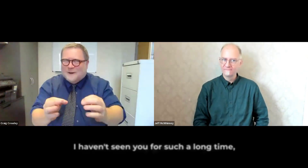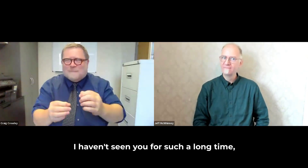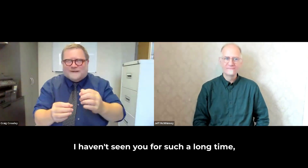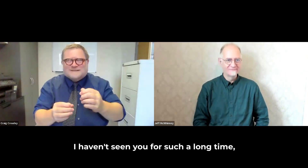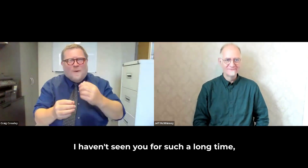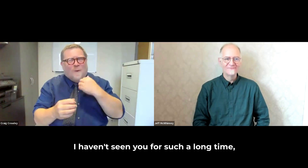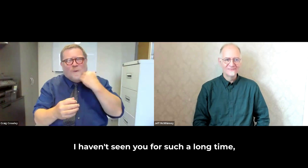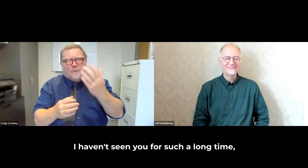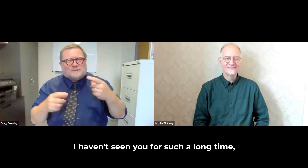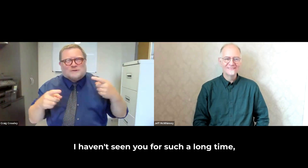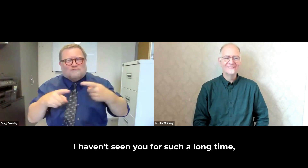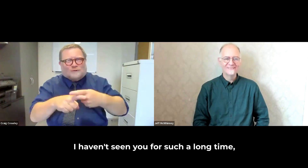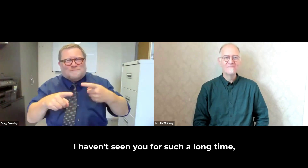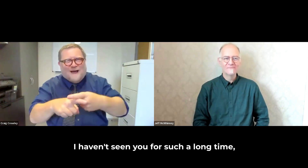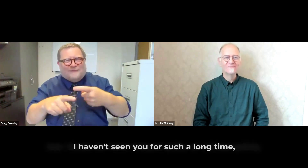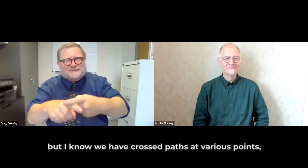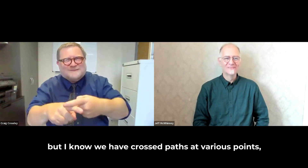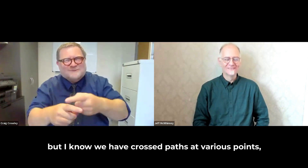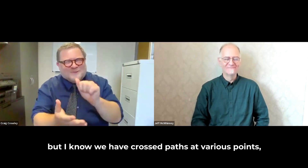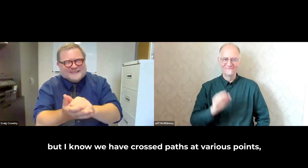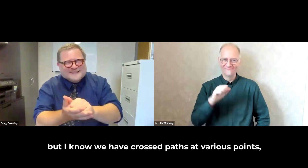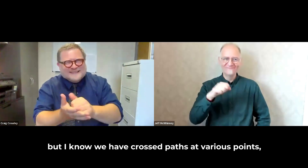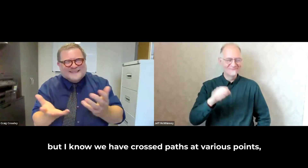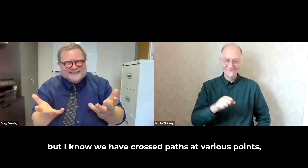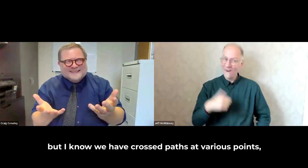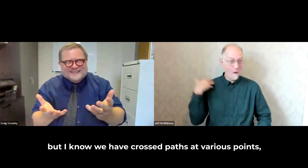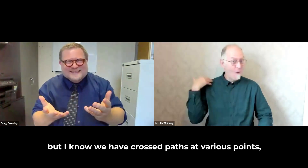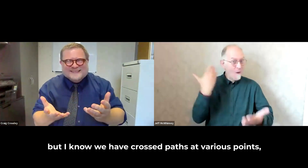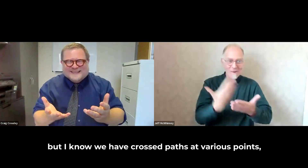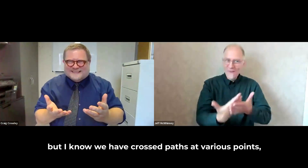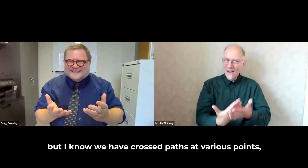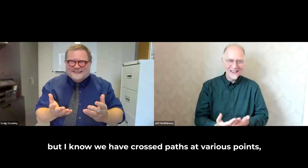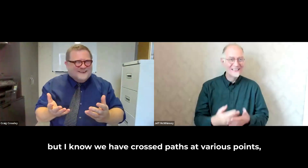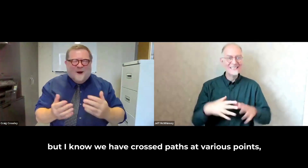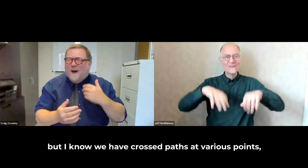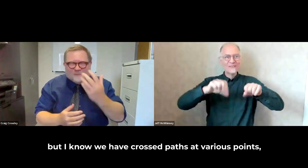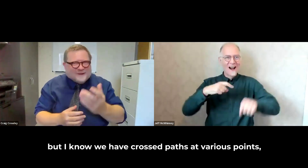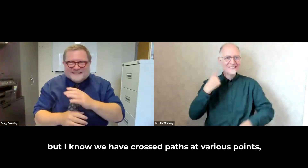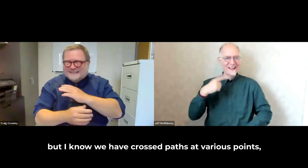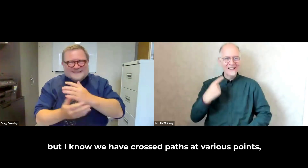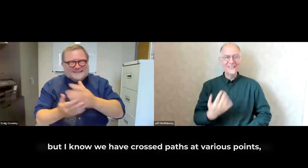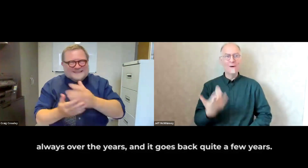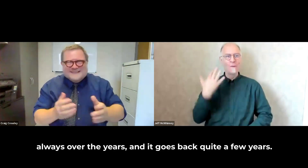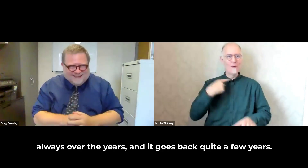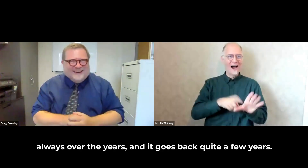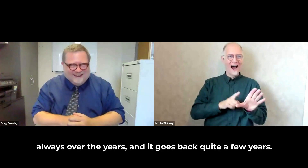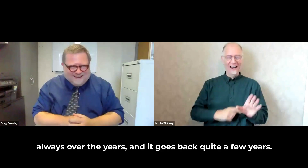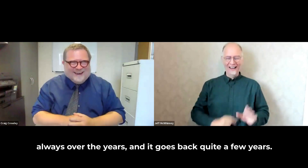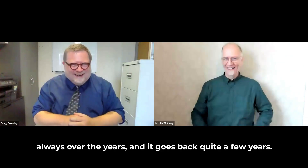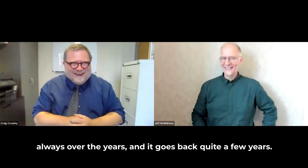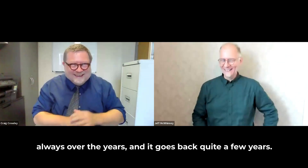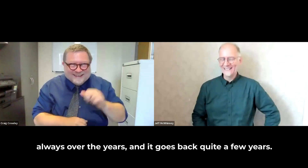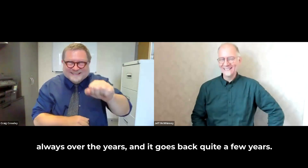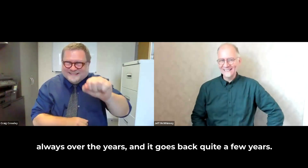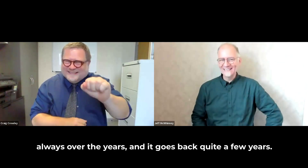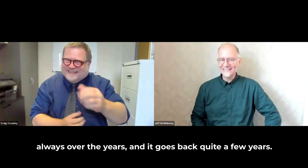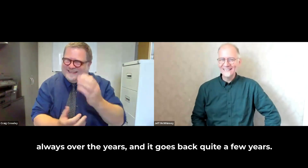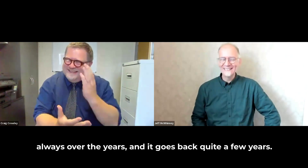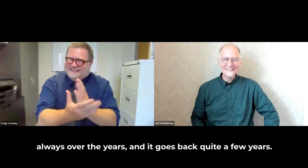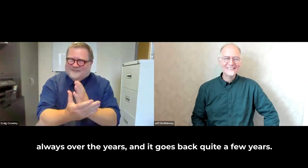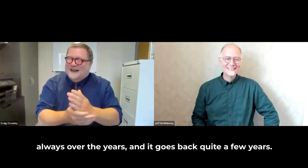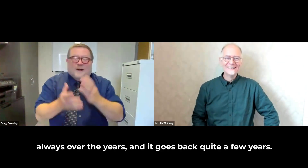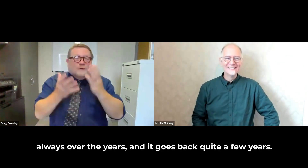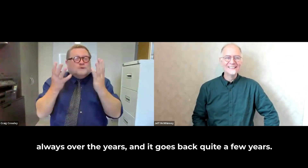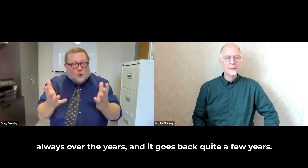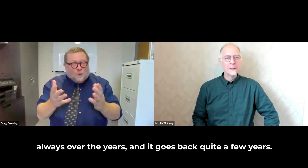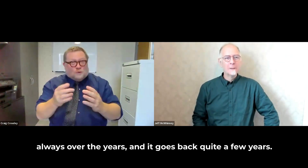great to see. I haven't seen you for such a long time, but I know we have crossed paths at various points. Always over the years. I mean, and